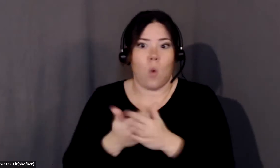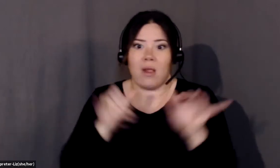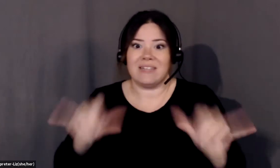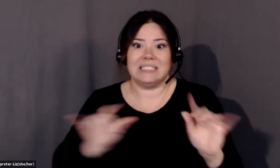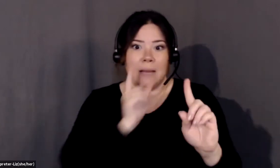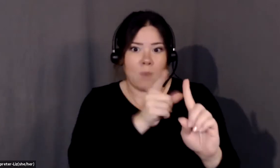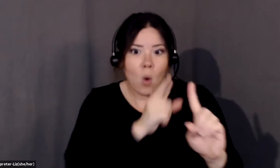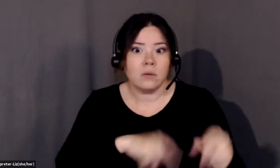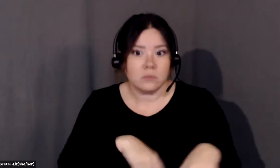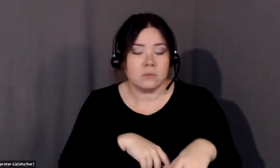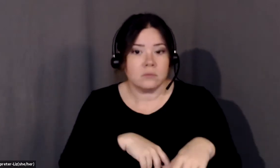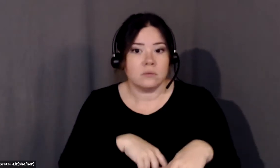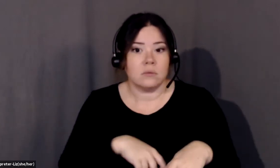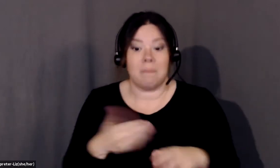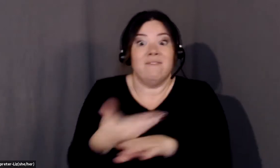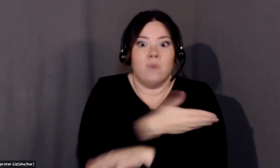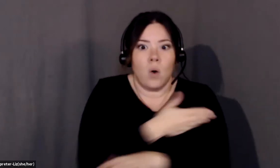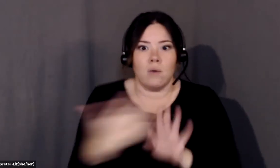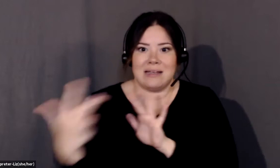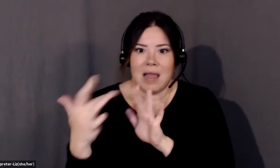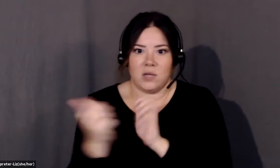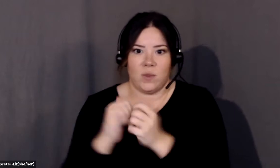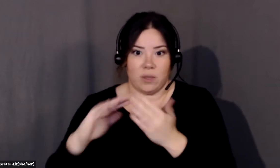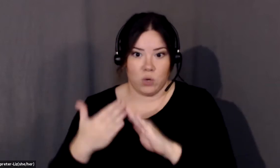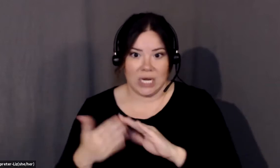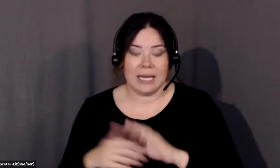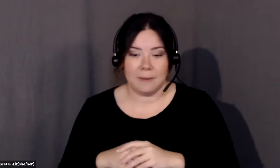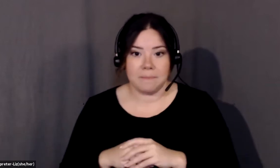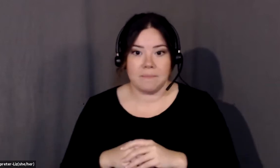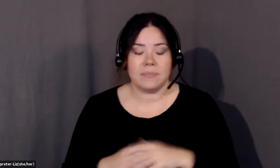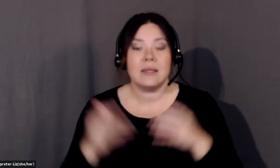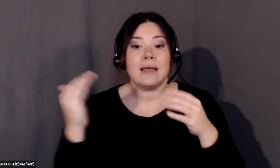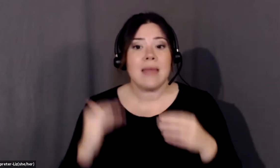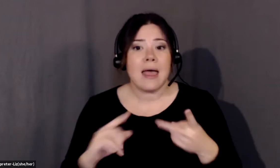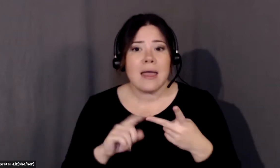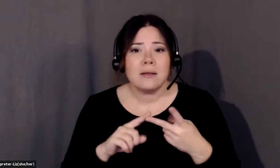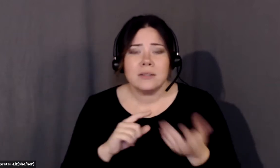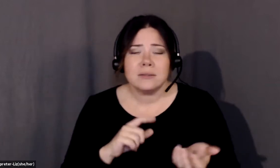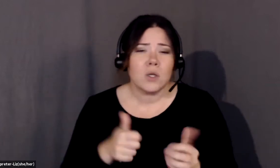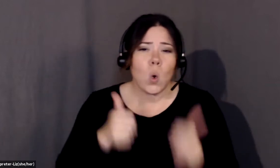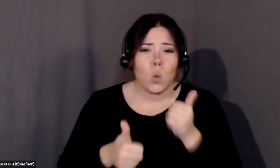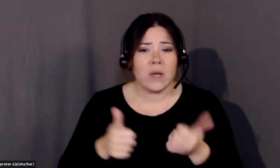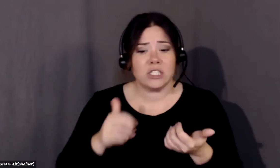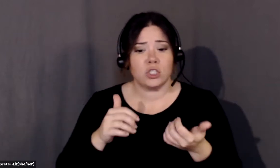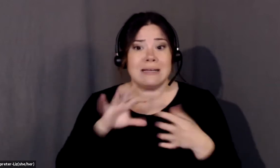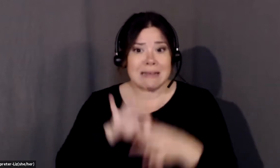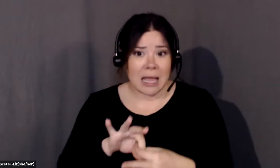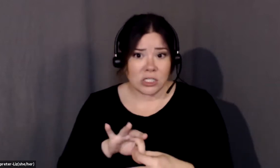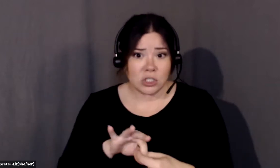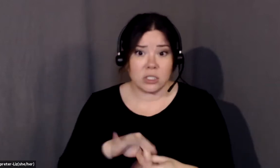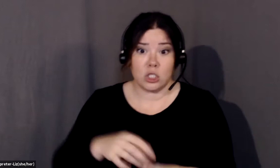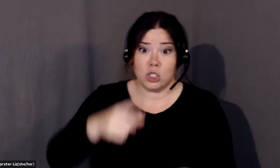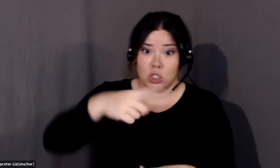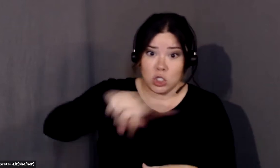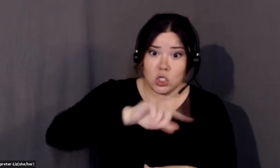out connecting with the community. Then you want to look at what connections do you and your CIL and people at your